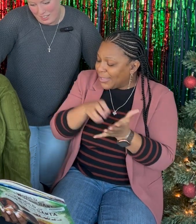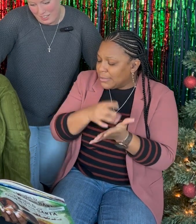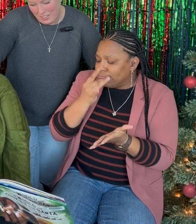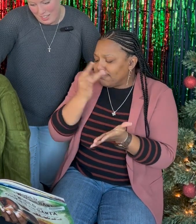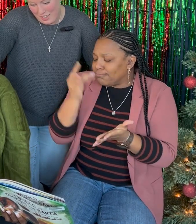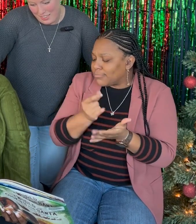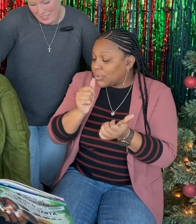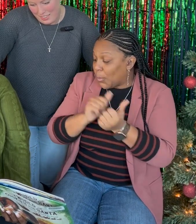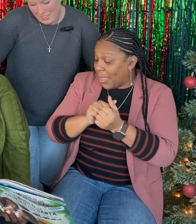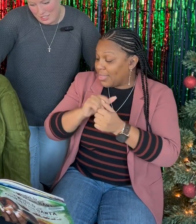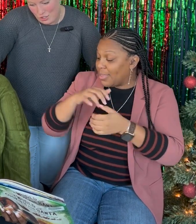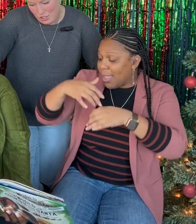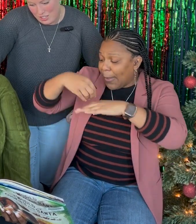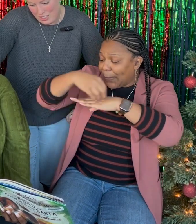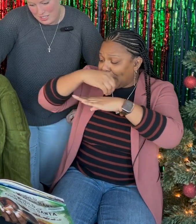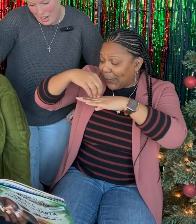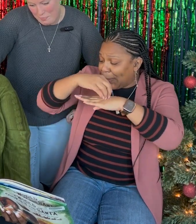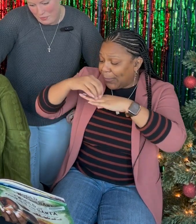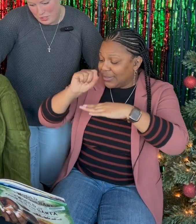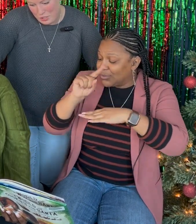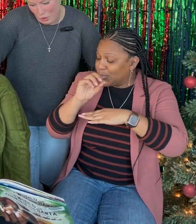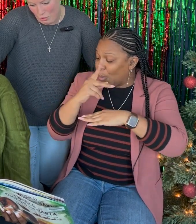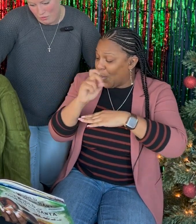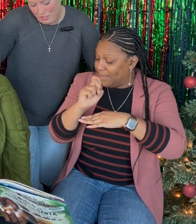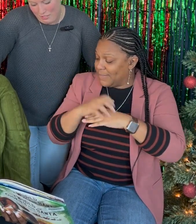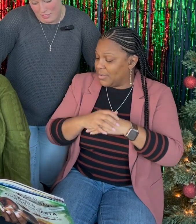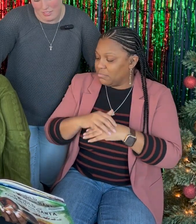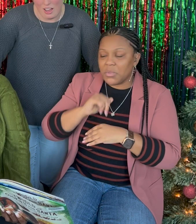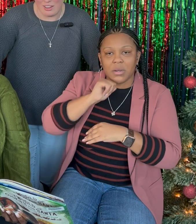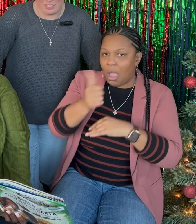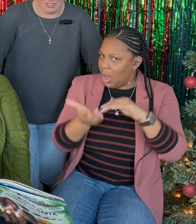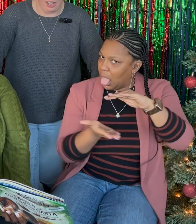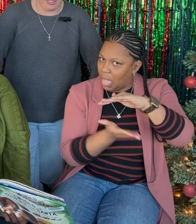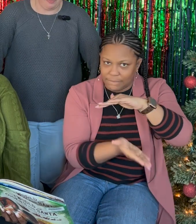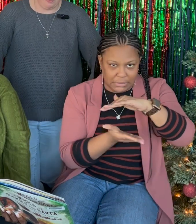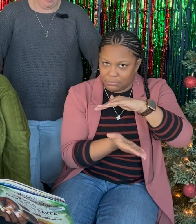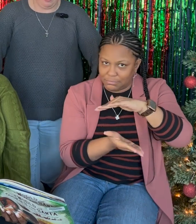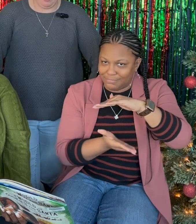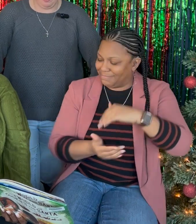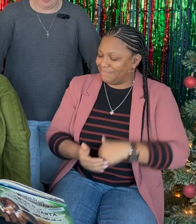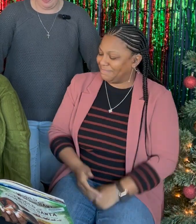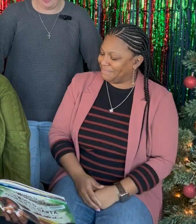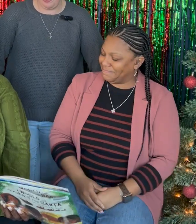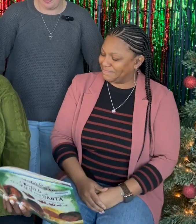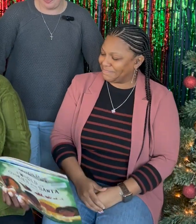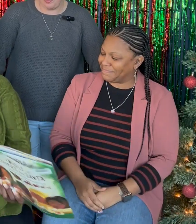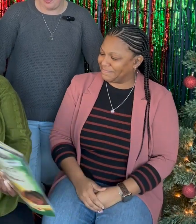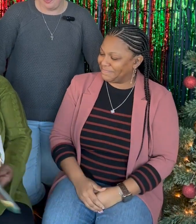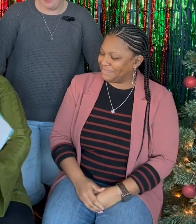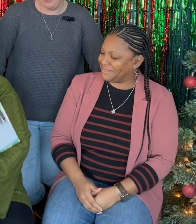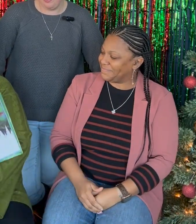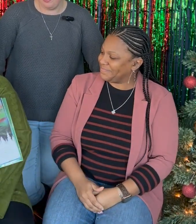cookie that's cooked on top of the stove, not in the oven.